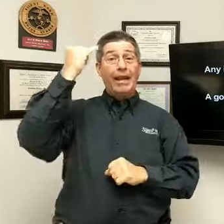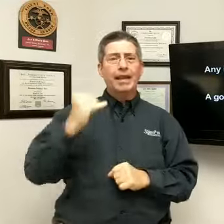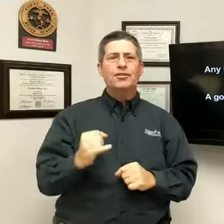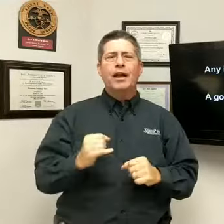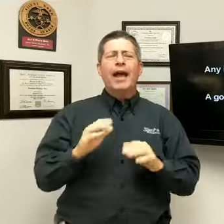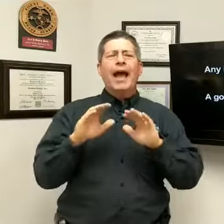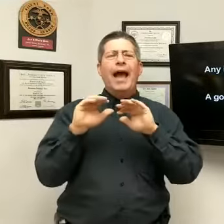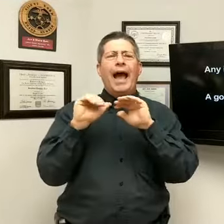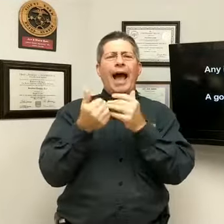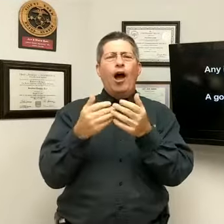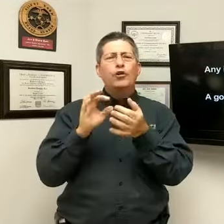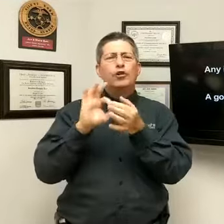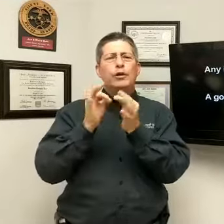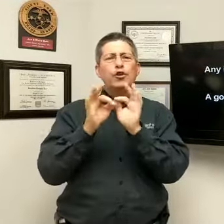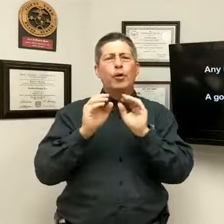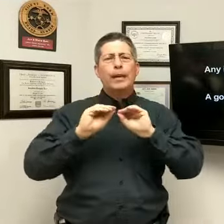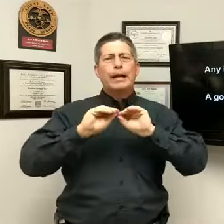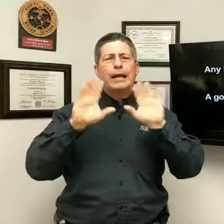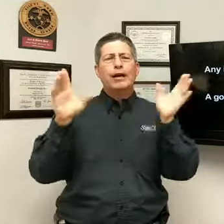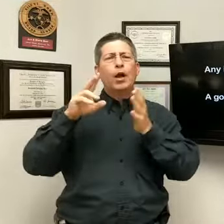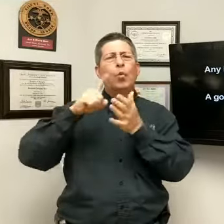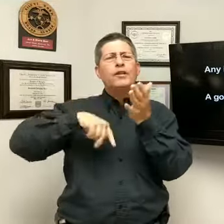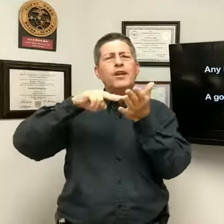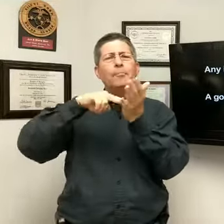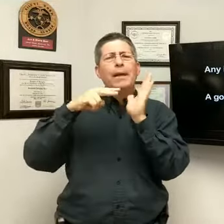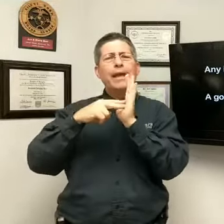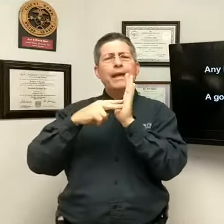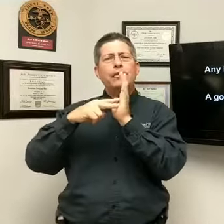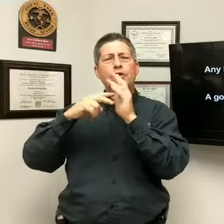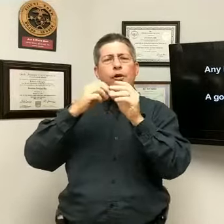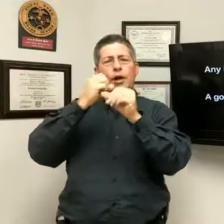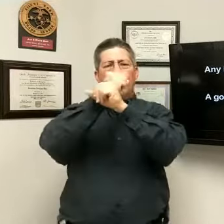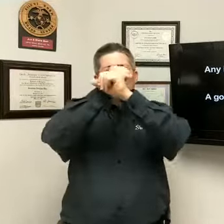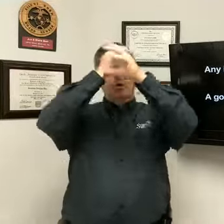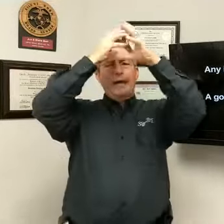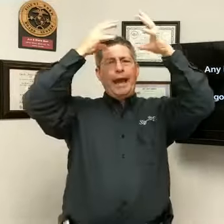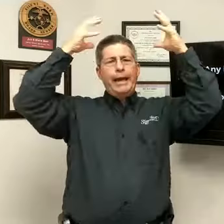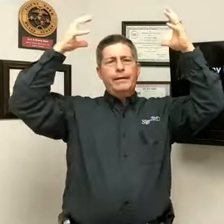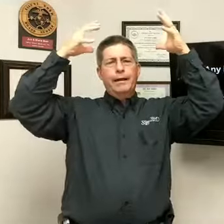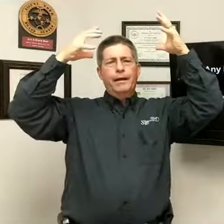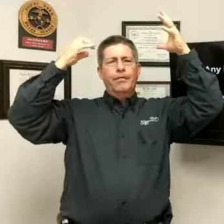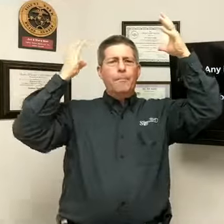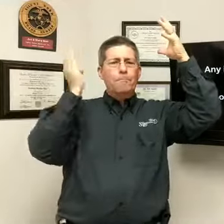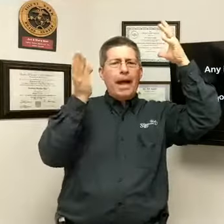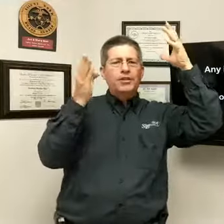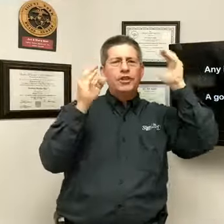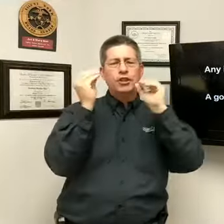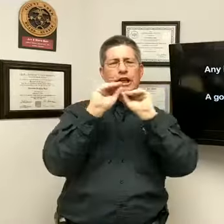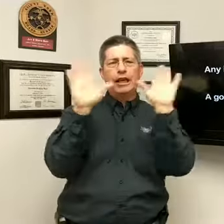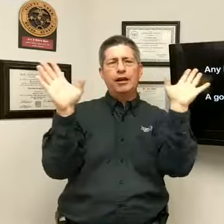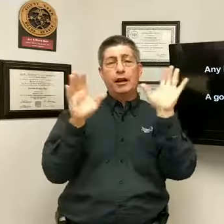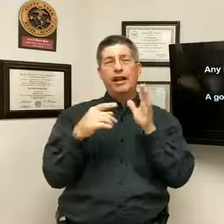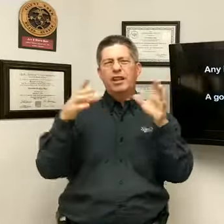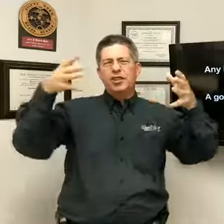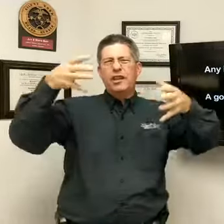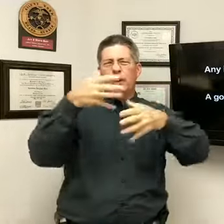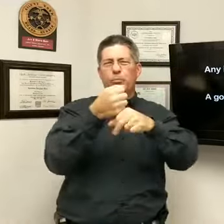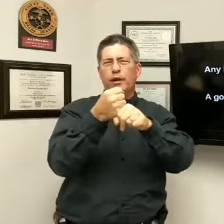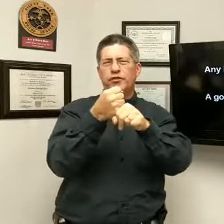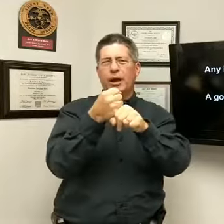is how to interpret clearly. What does it mean to create the message clearly? And I'll just give you a brief summary